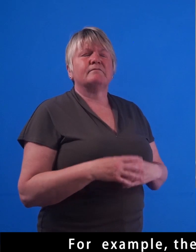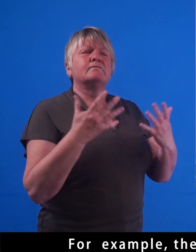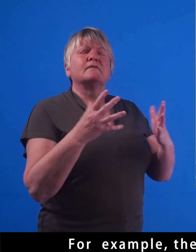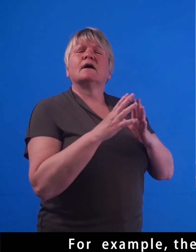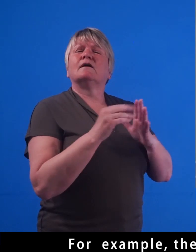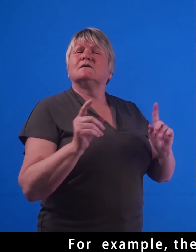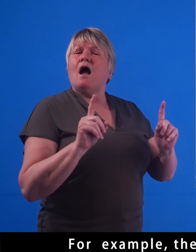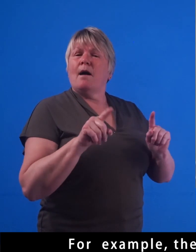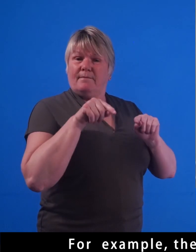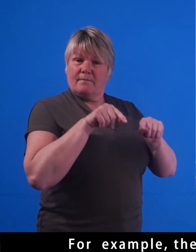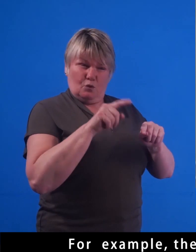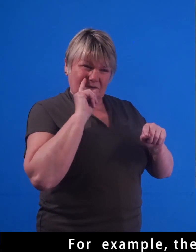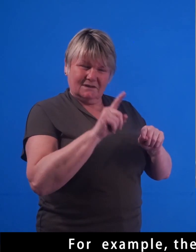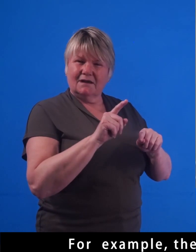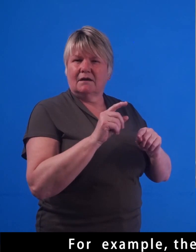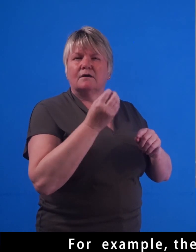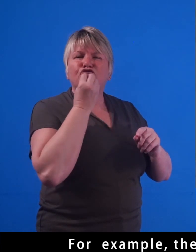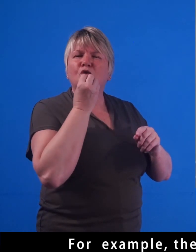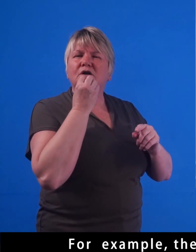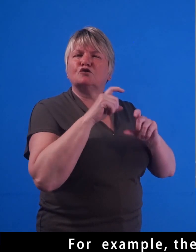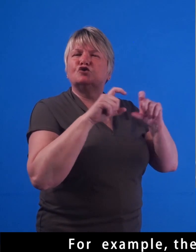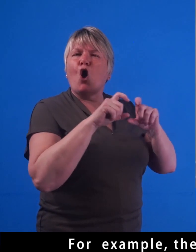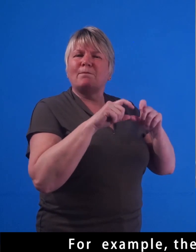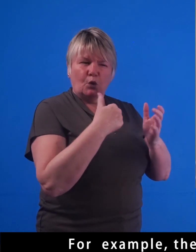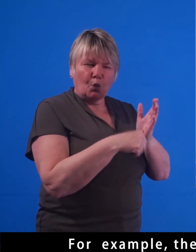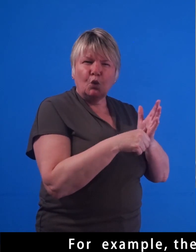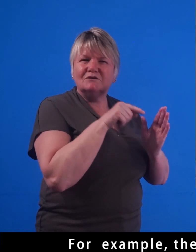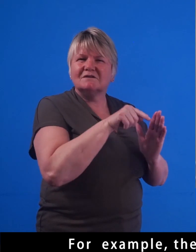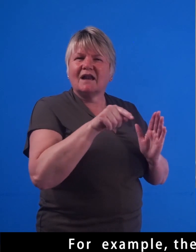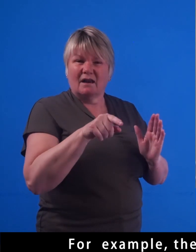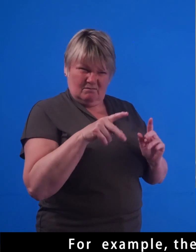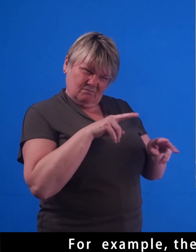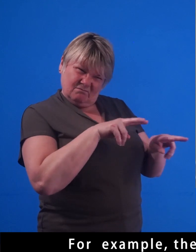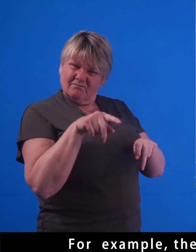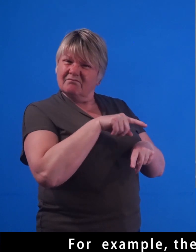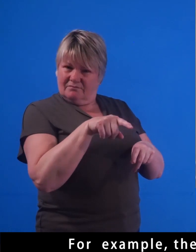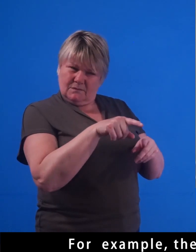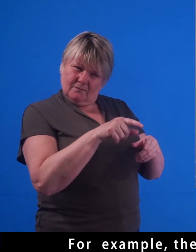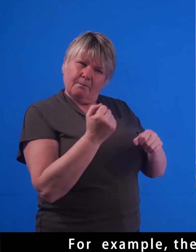For example, these wooden grocer's shops, made about 1890.